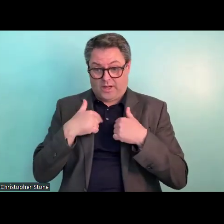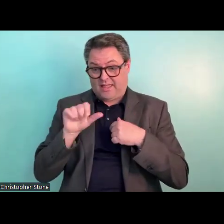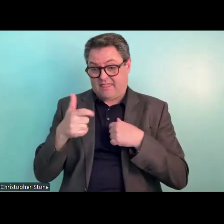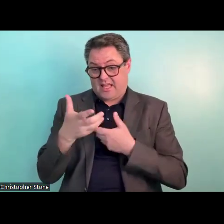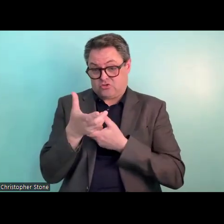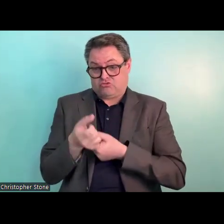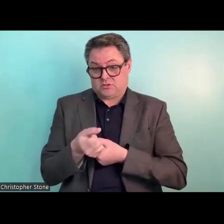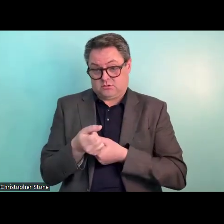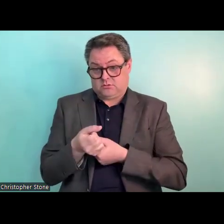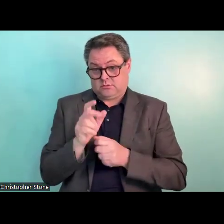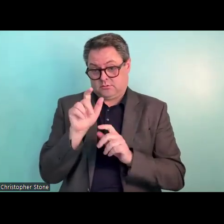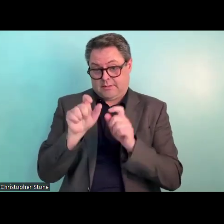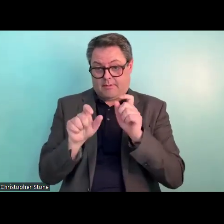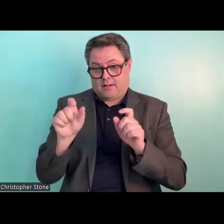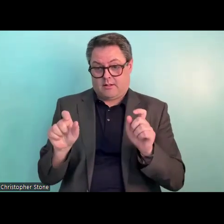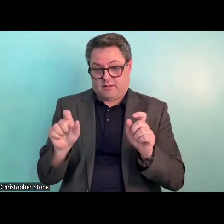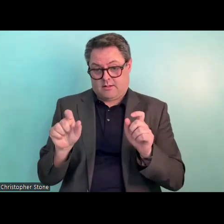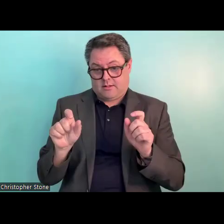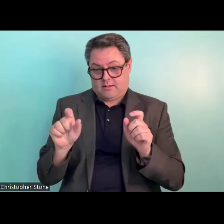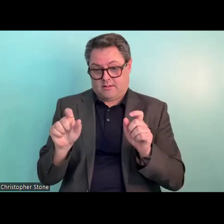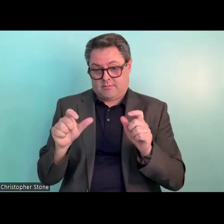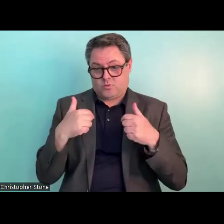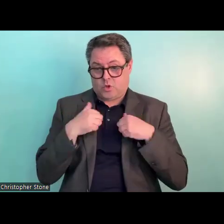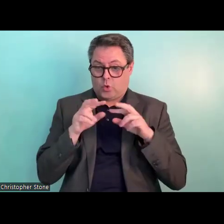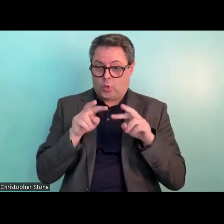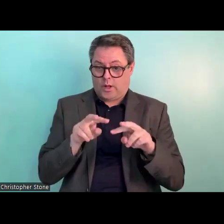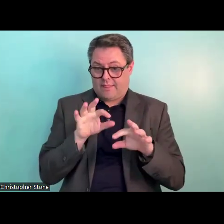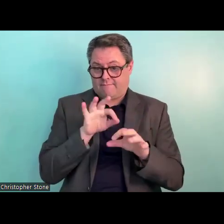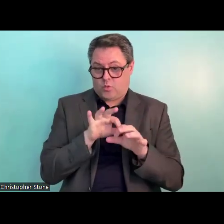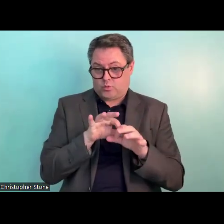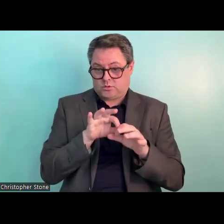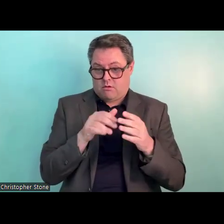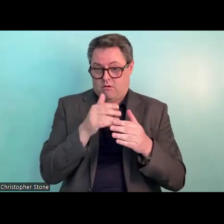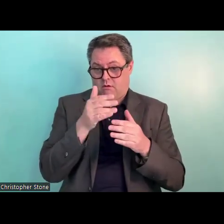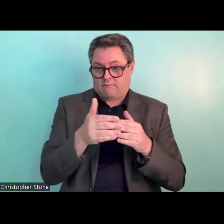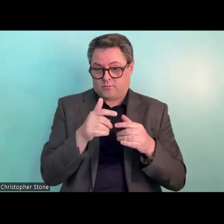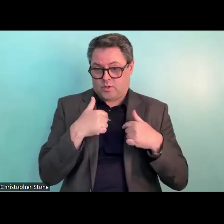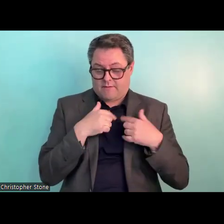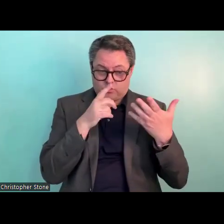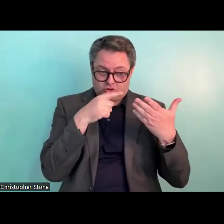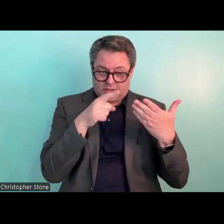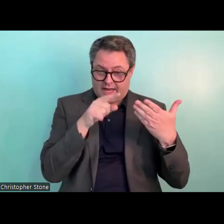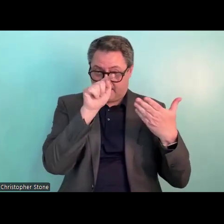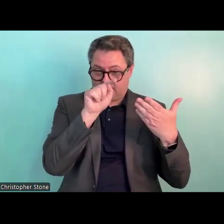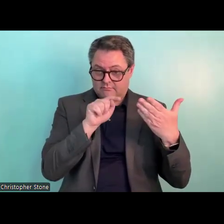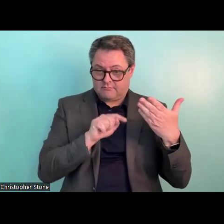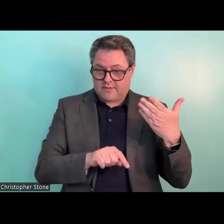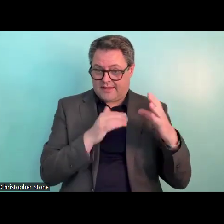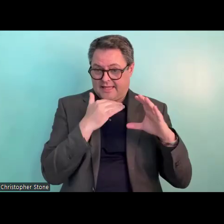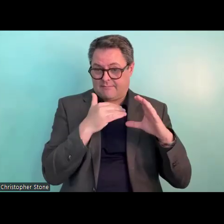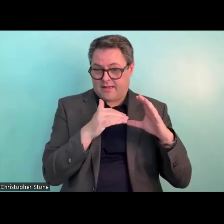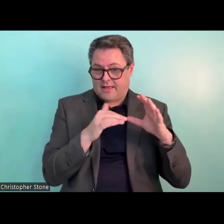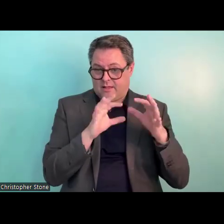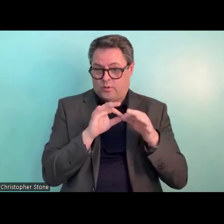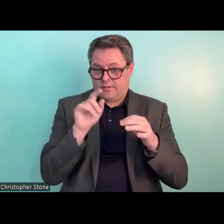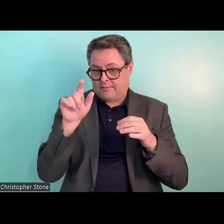that might be another way that we can do this. And then we will have to trust that people here are voting only if they are